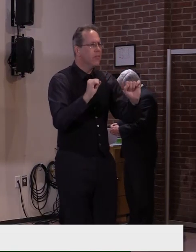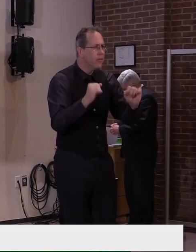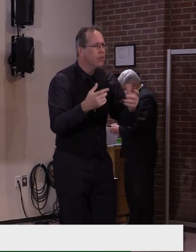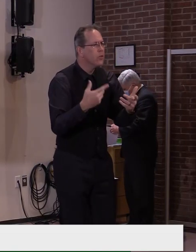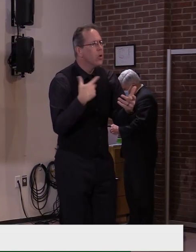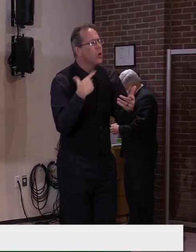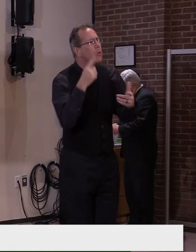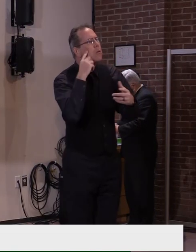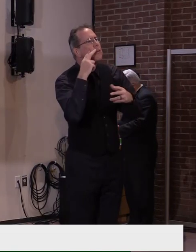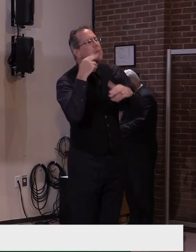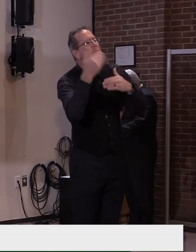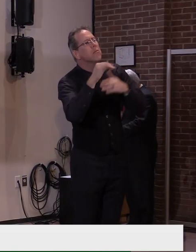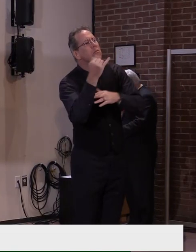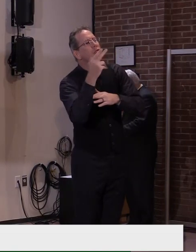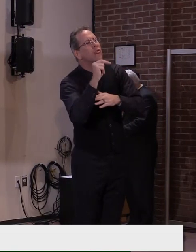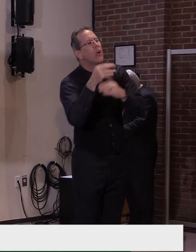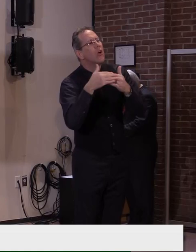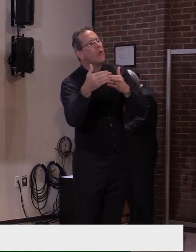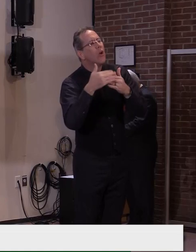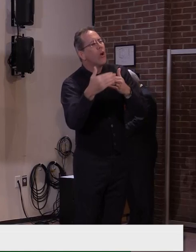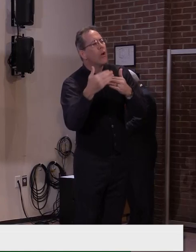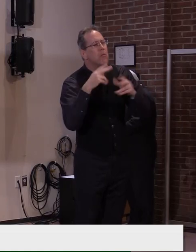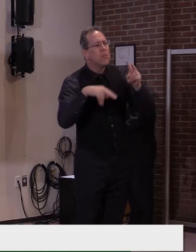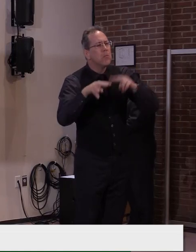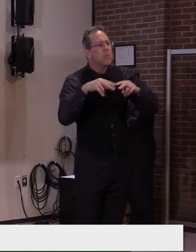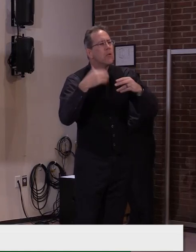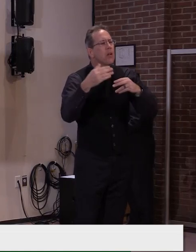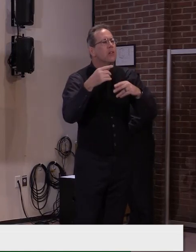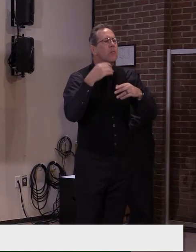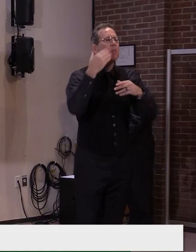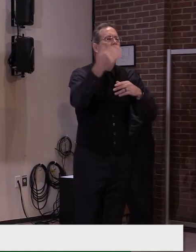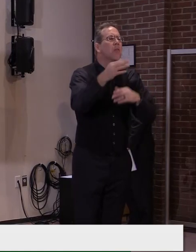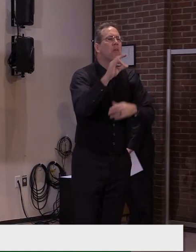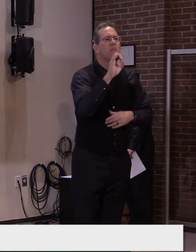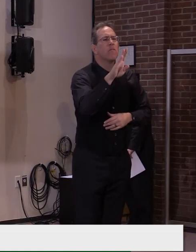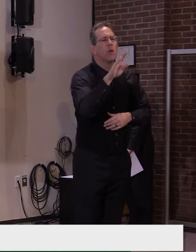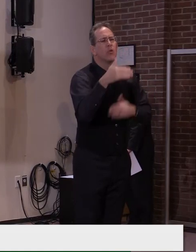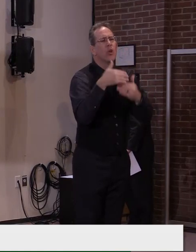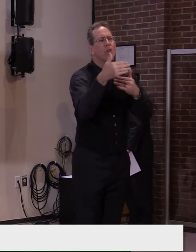the winter vacations, which is approximately February 28th.